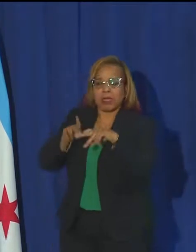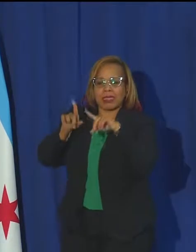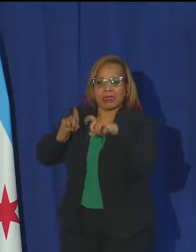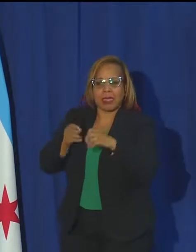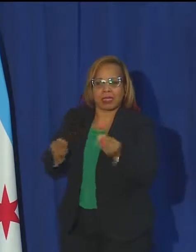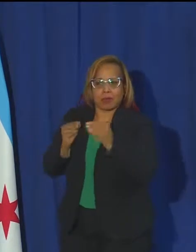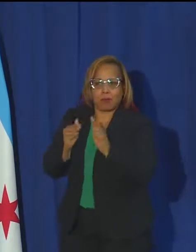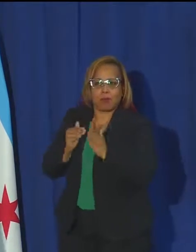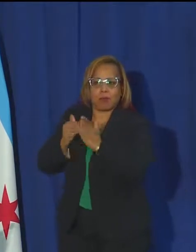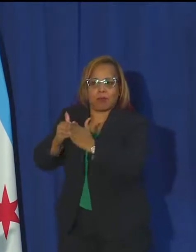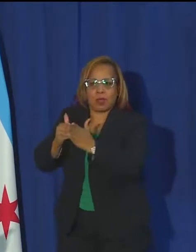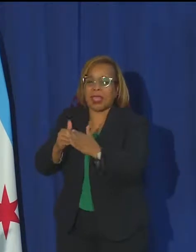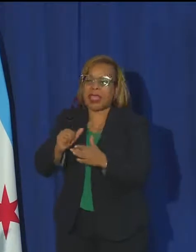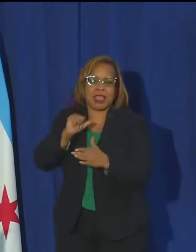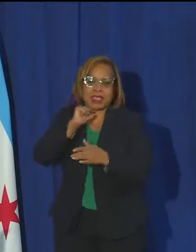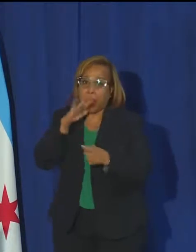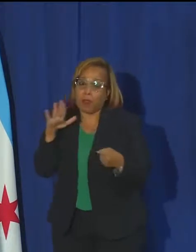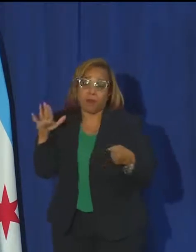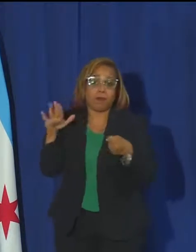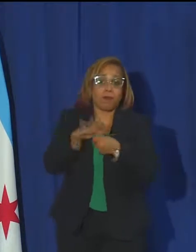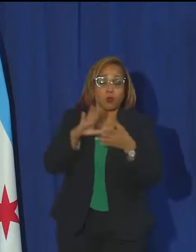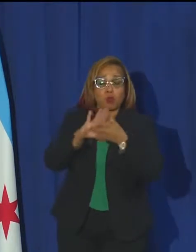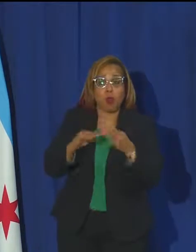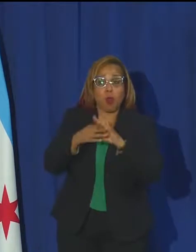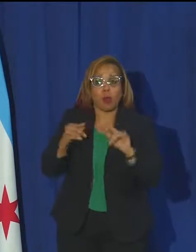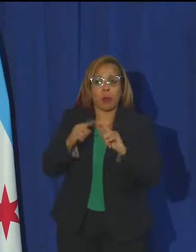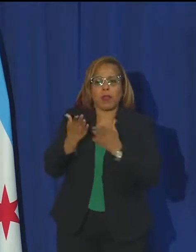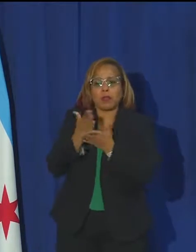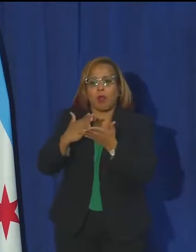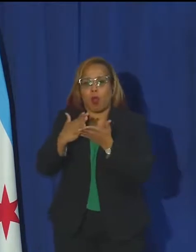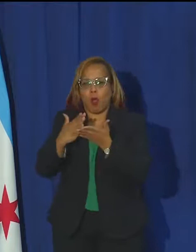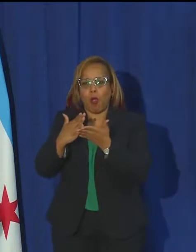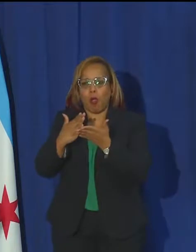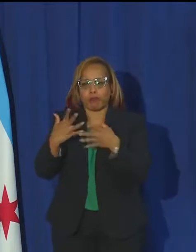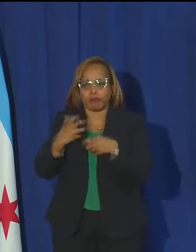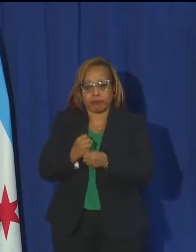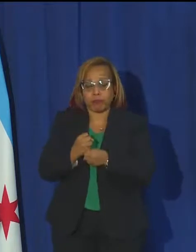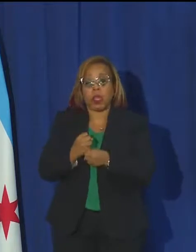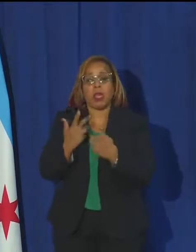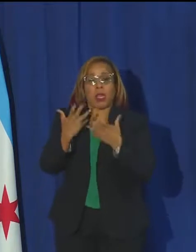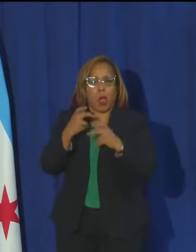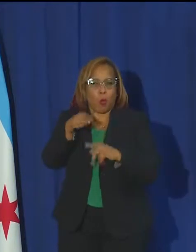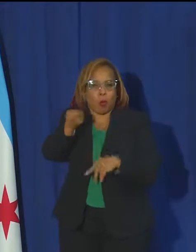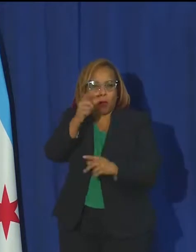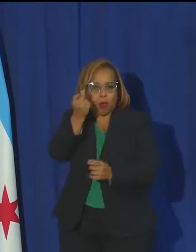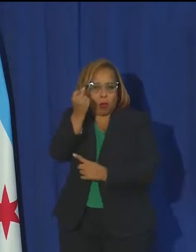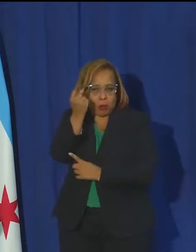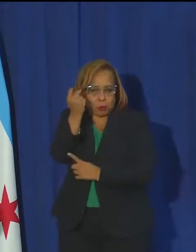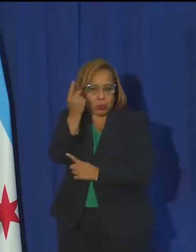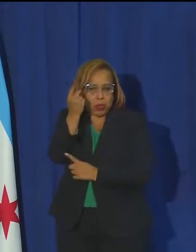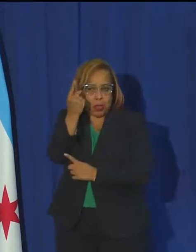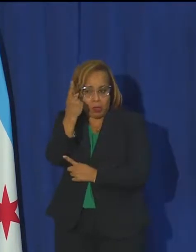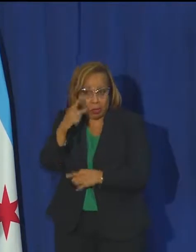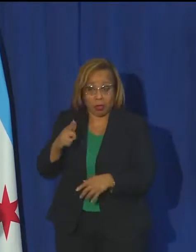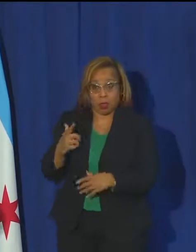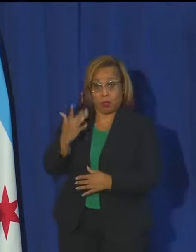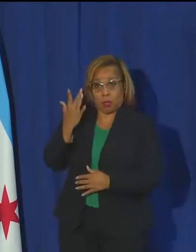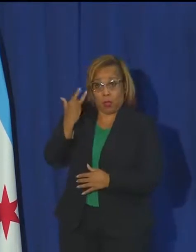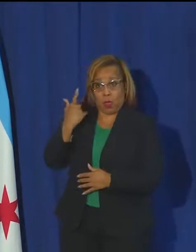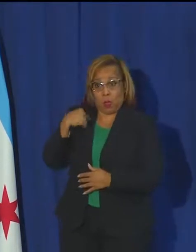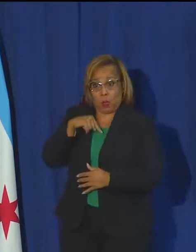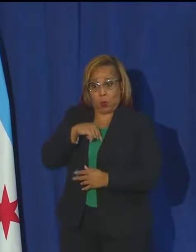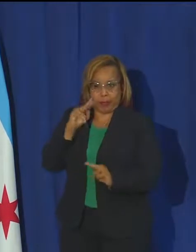testing. It is not the full story, but it is part of the story. And I want people to understand that the reason